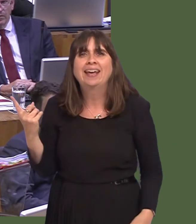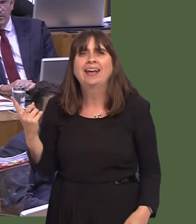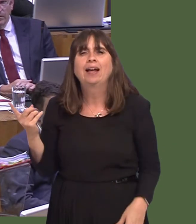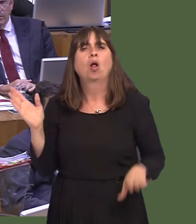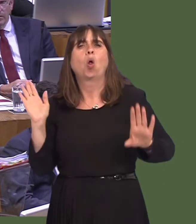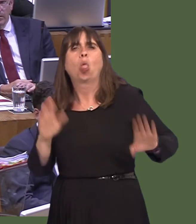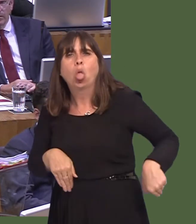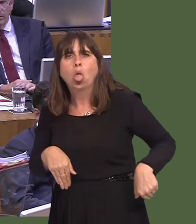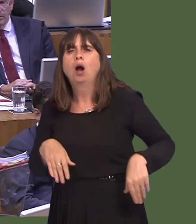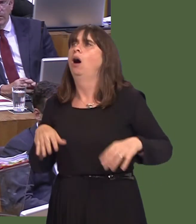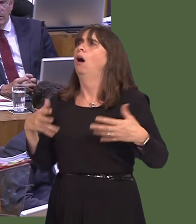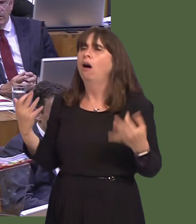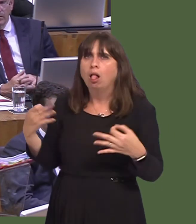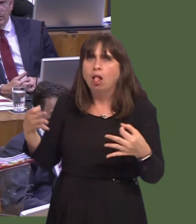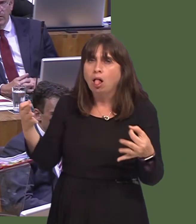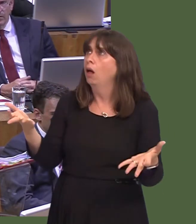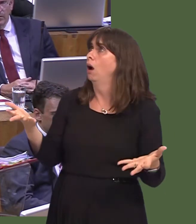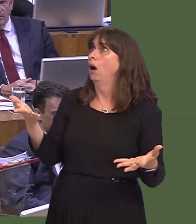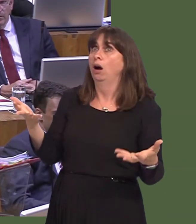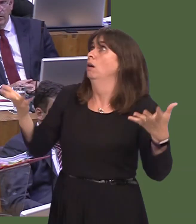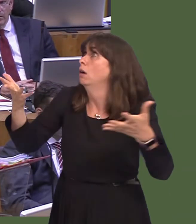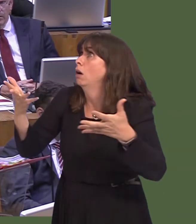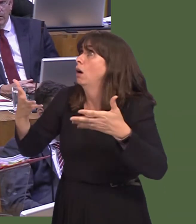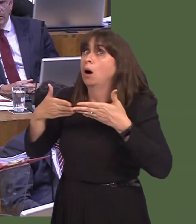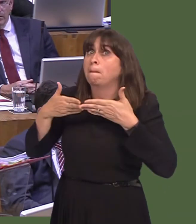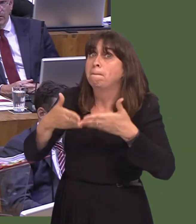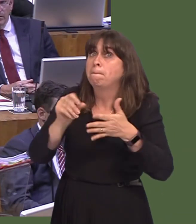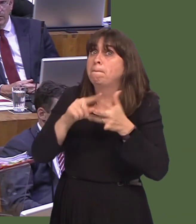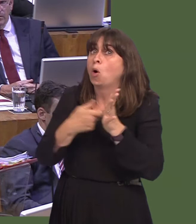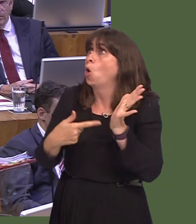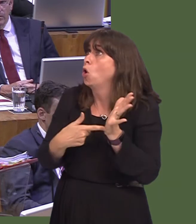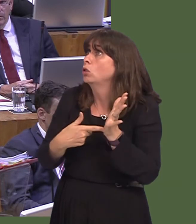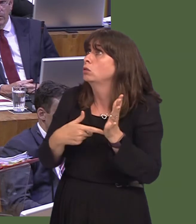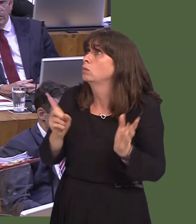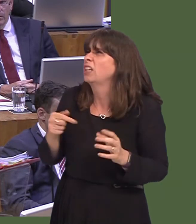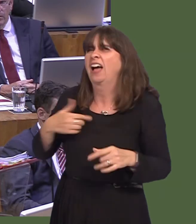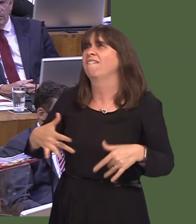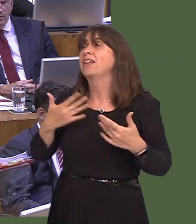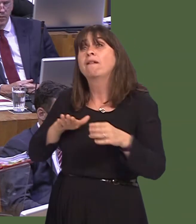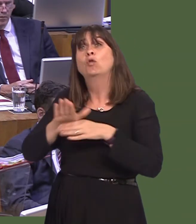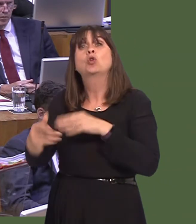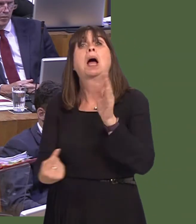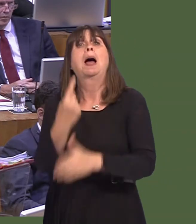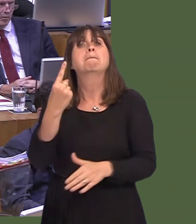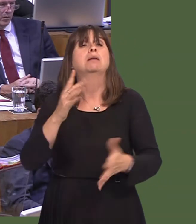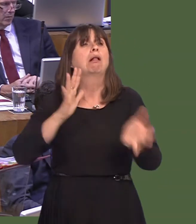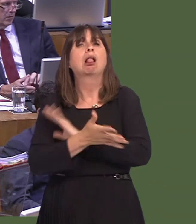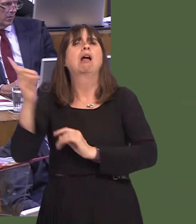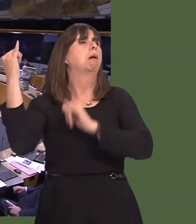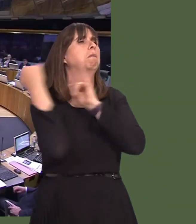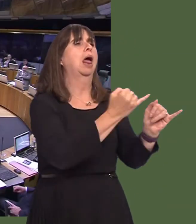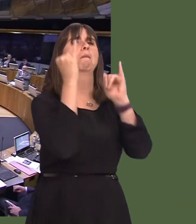what we're getting is nothing happening, and the potential, I think, for ports to be told, any delays are your fault. Mark